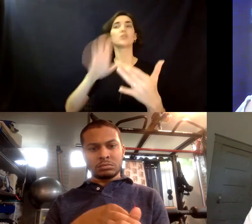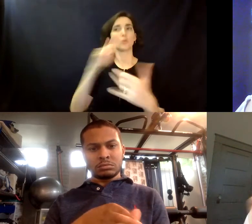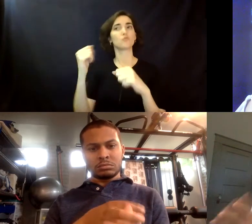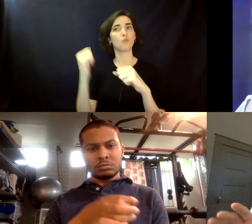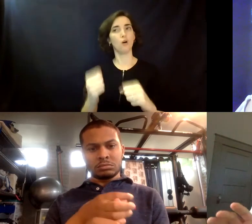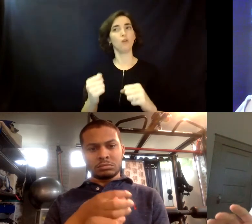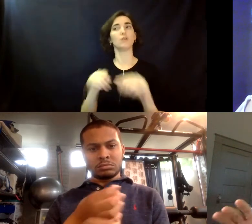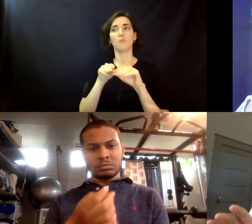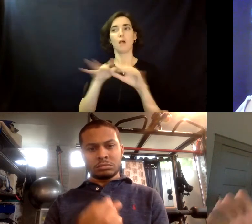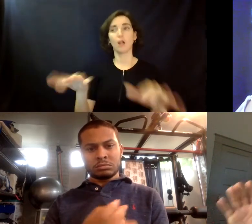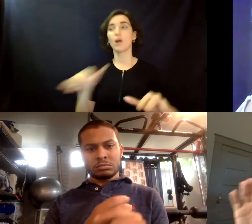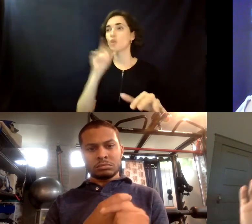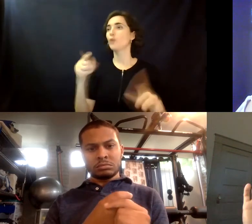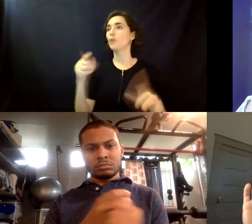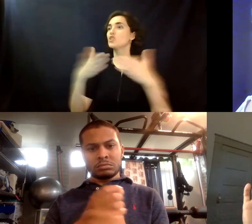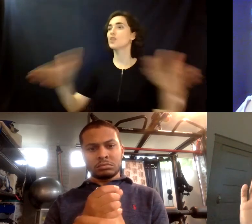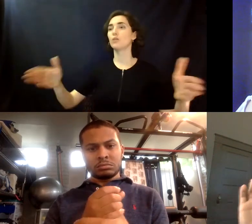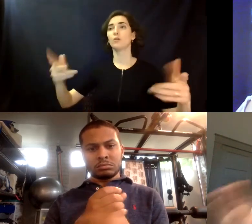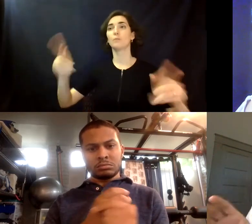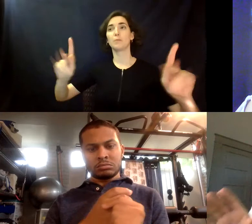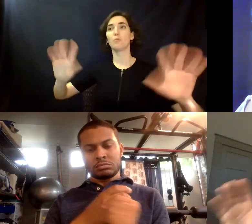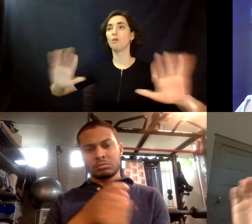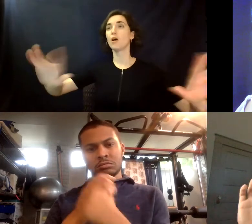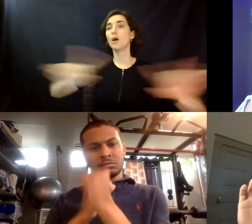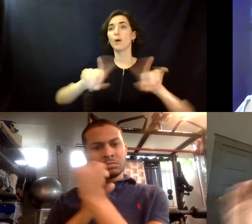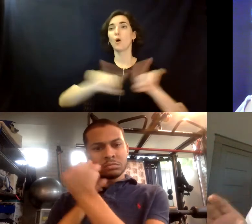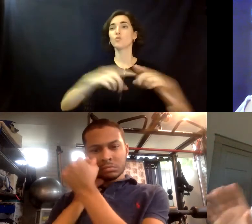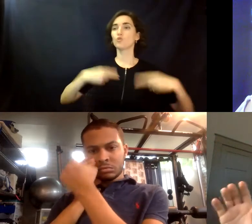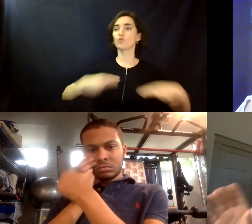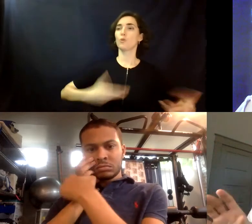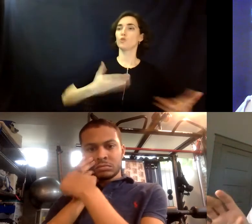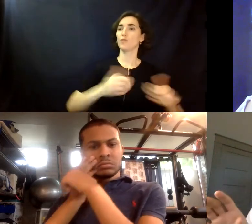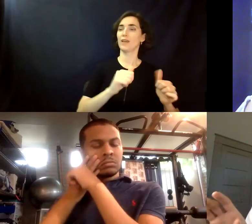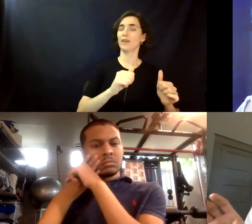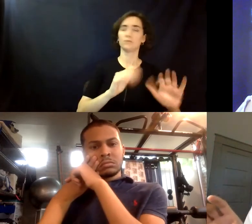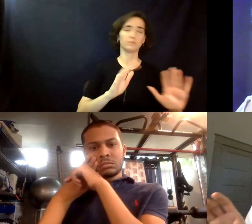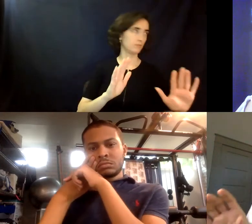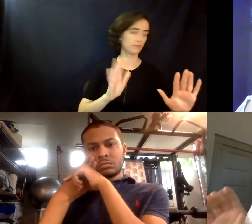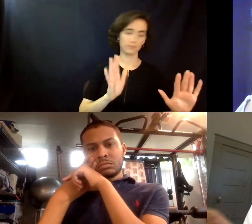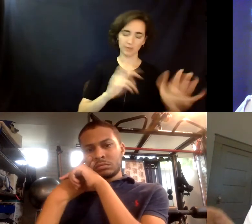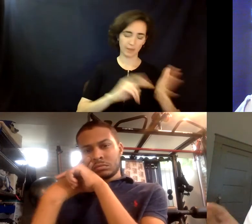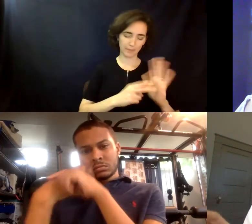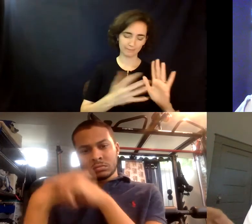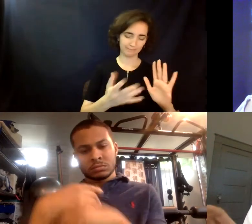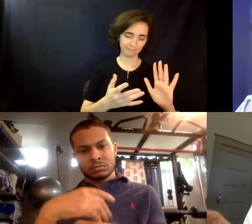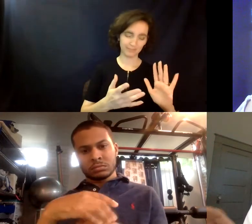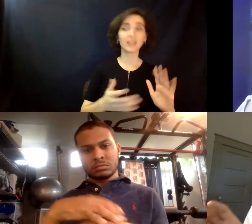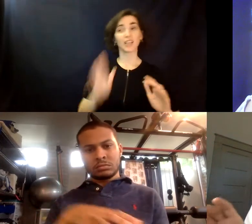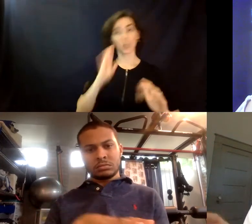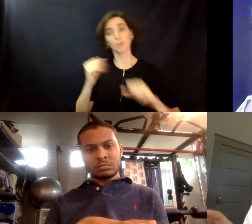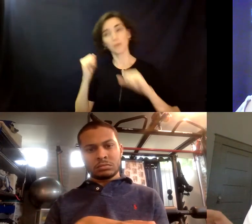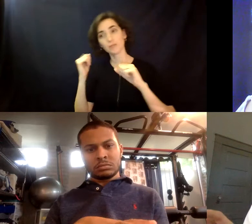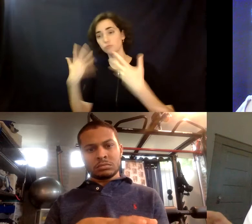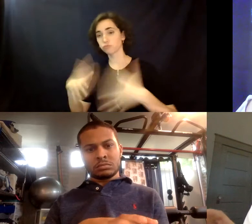just members of the general public, but also human service agency. I mean, it's very robust, but